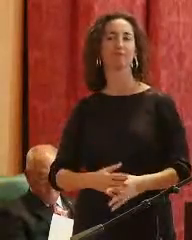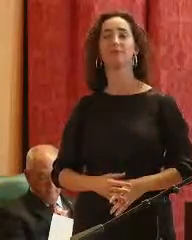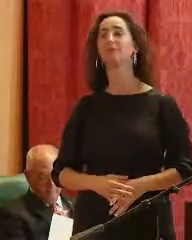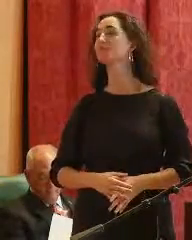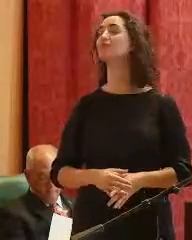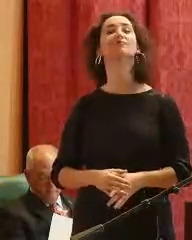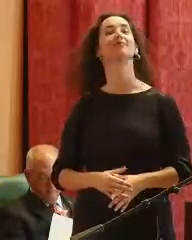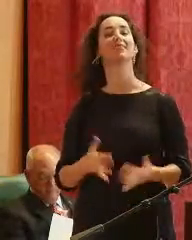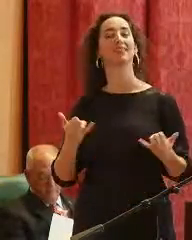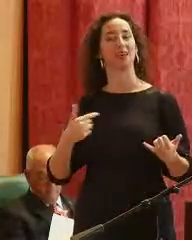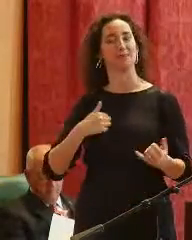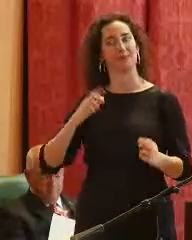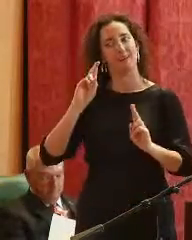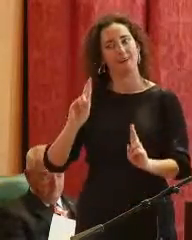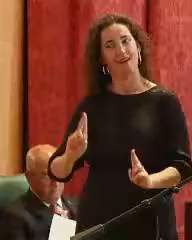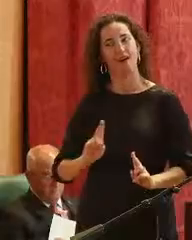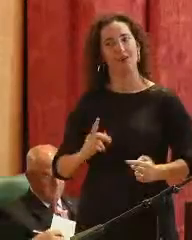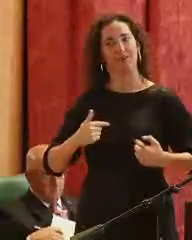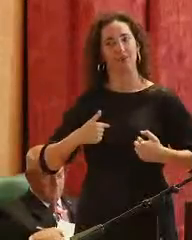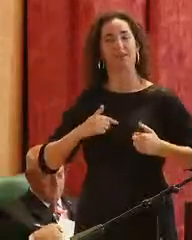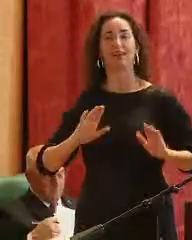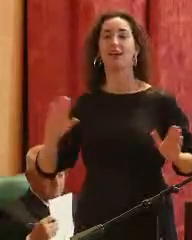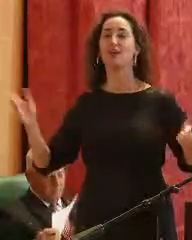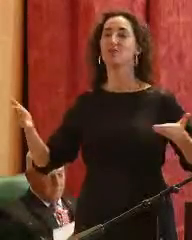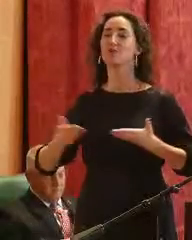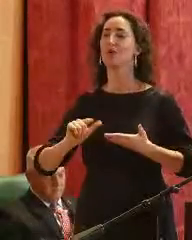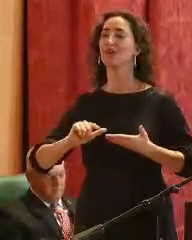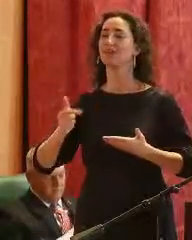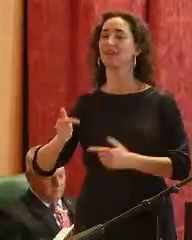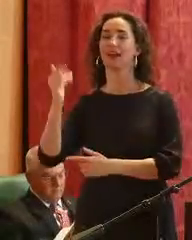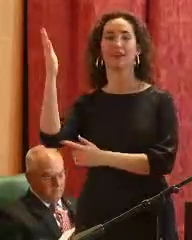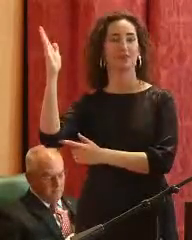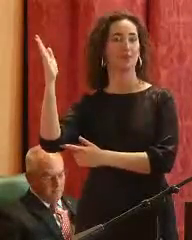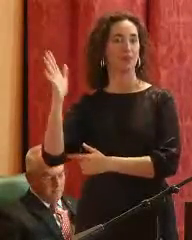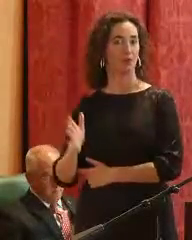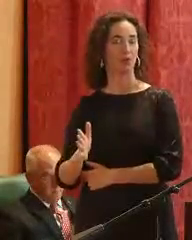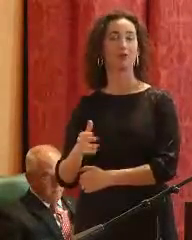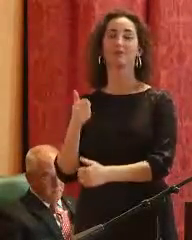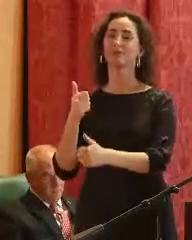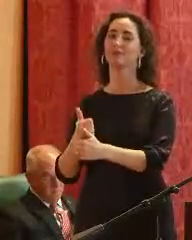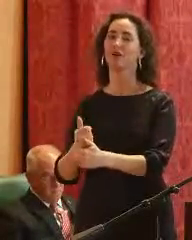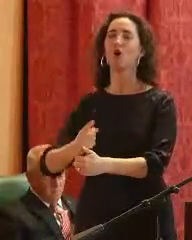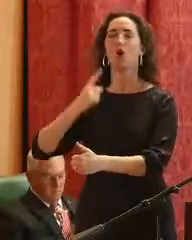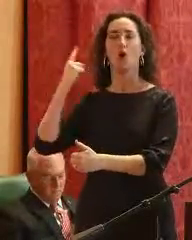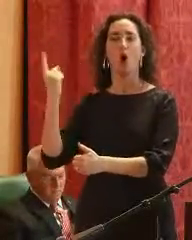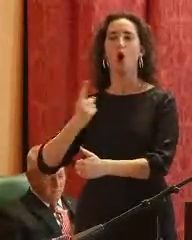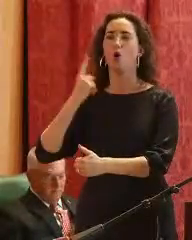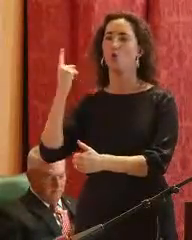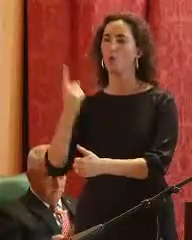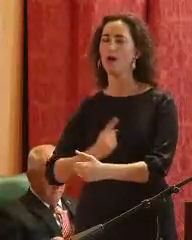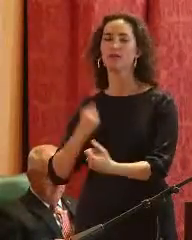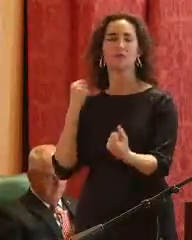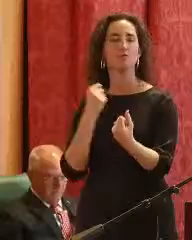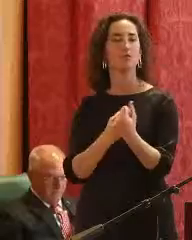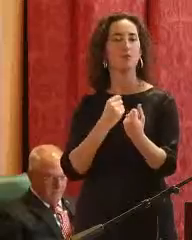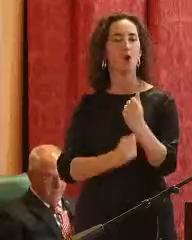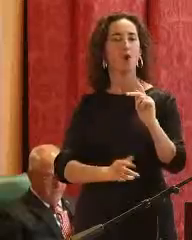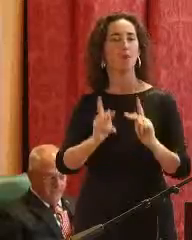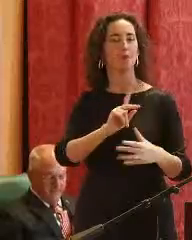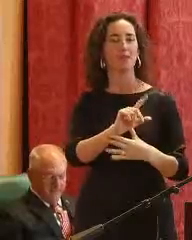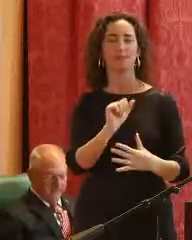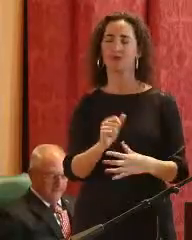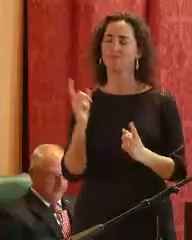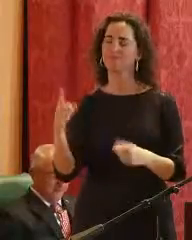Now it is my privilege to introduce our next speaker, who has always been a champion for people with